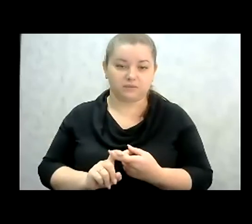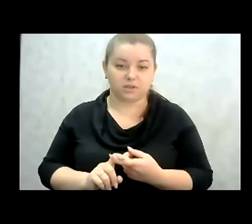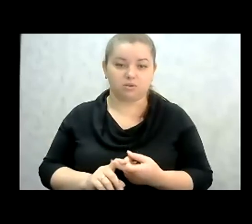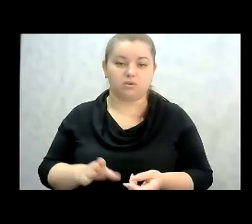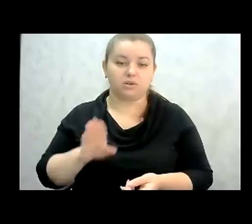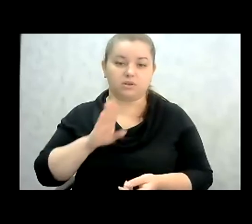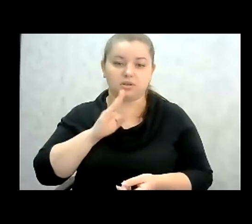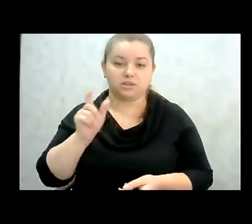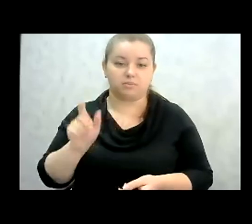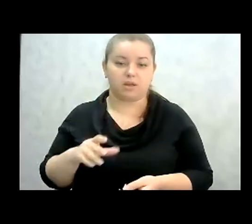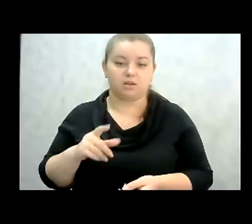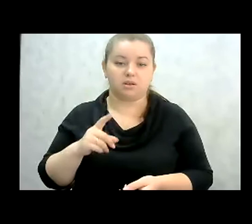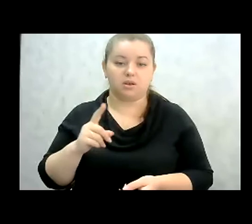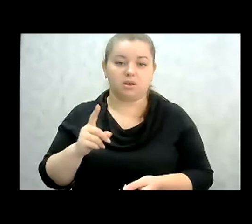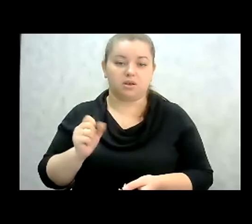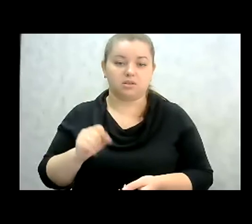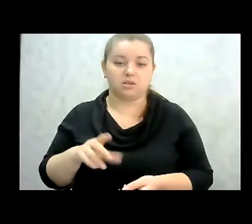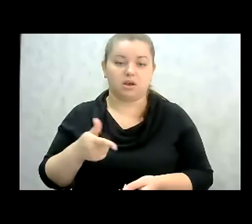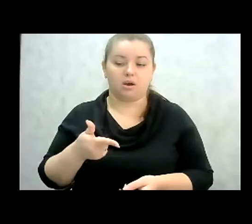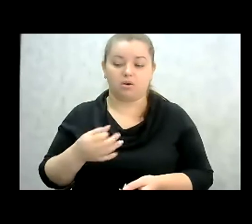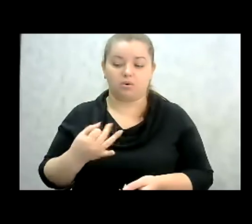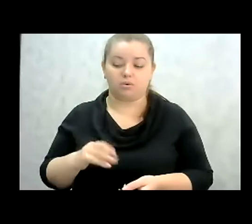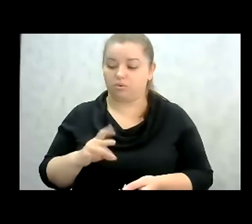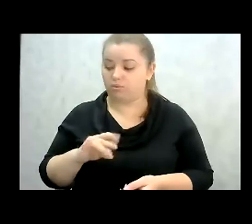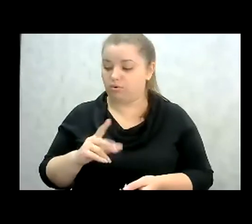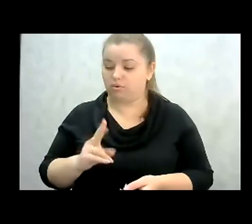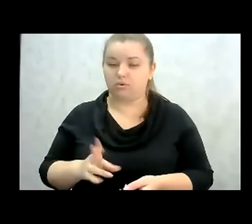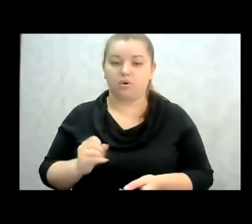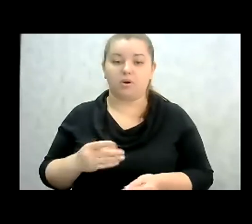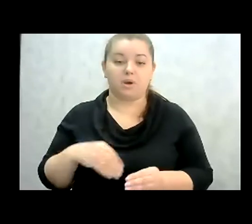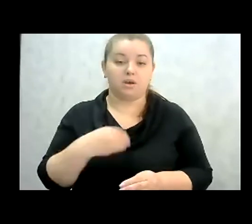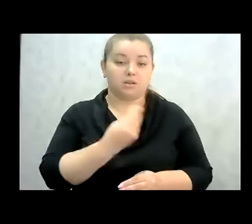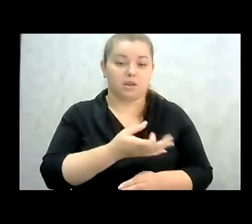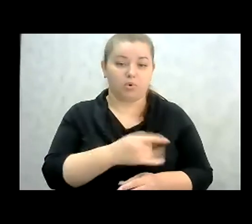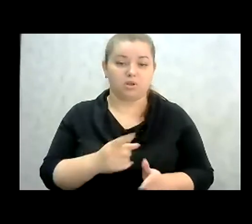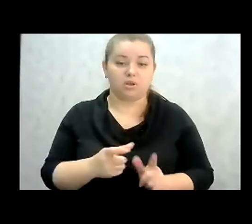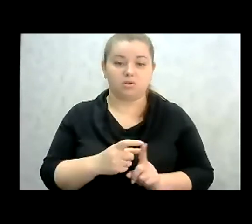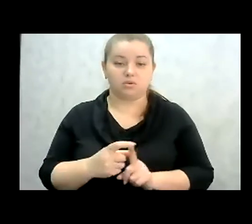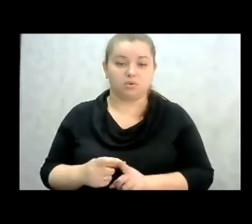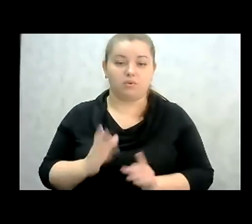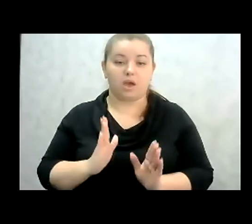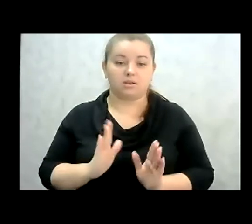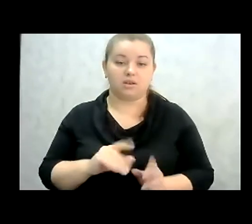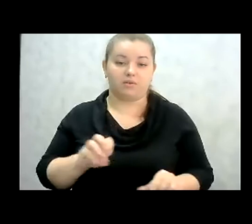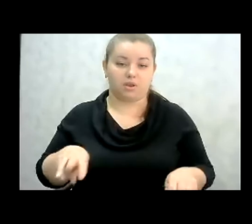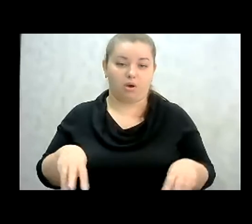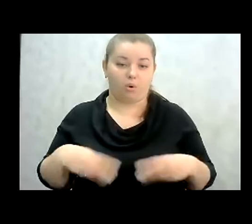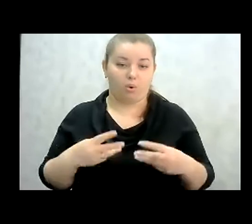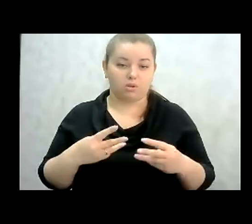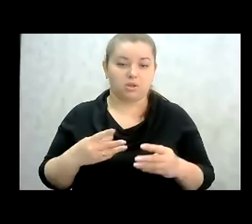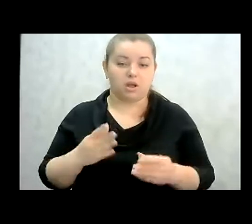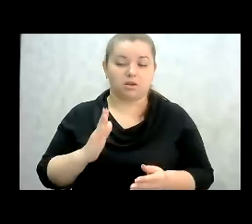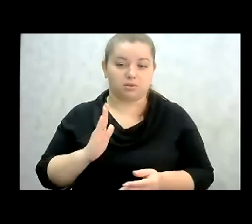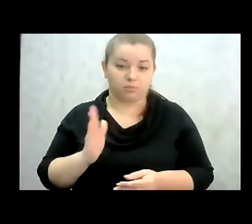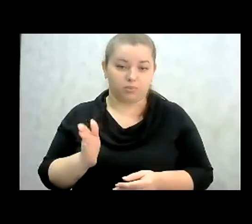as soon as she's back online. I hear that she's not online yet, so I will basically